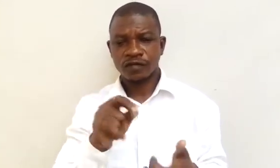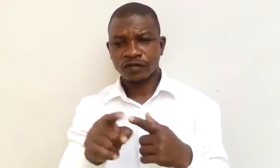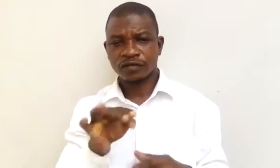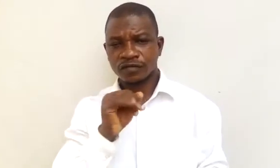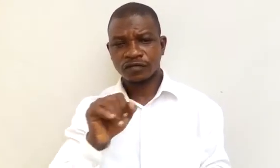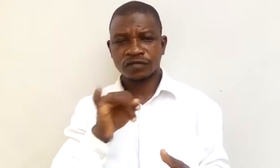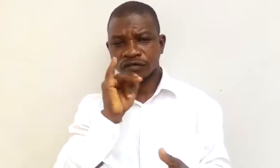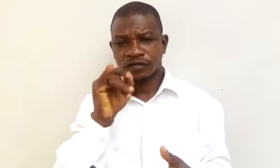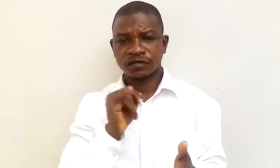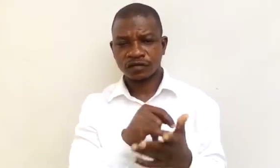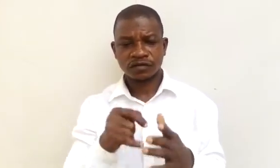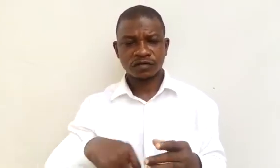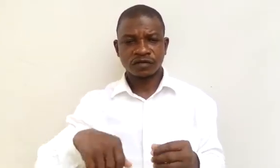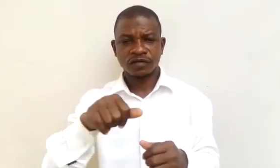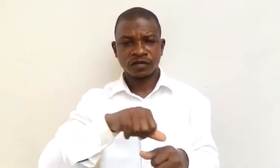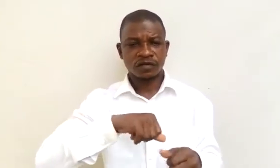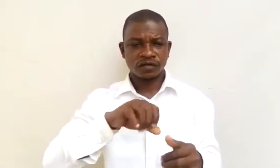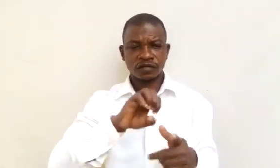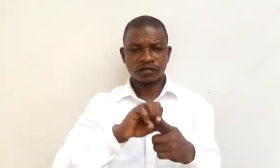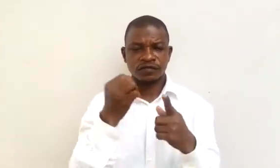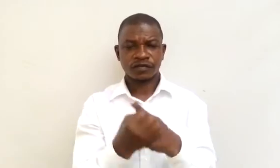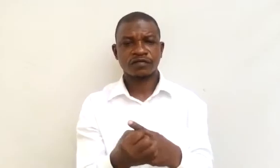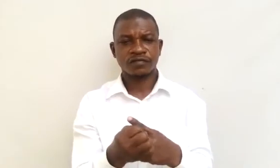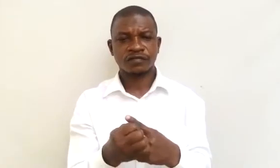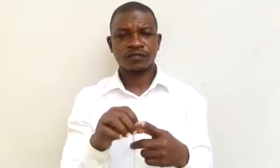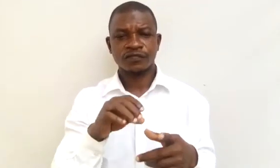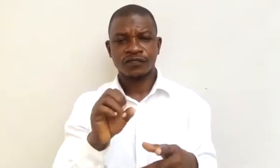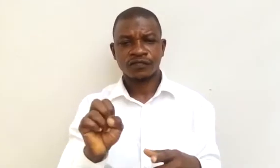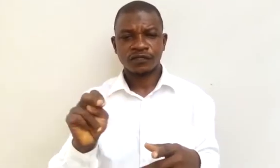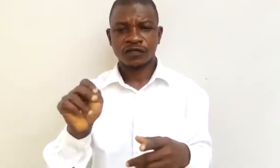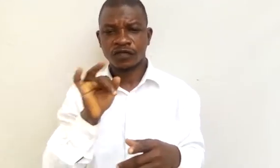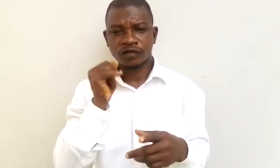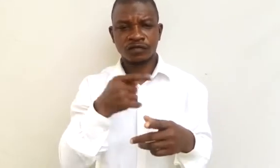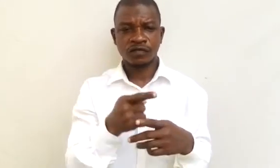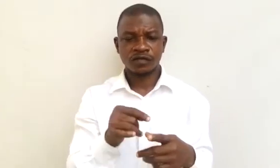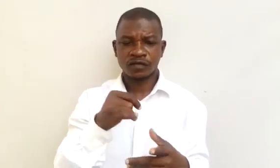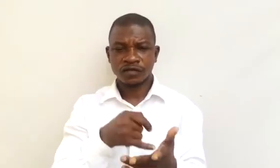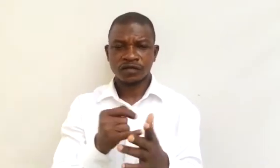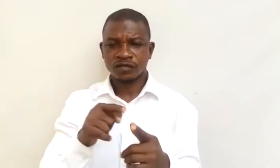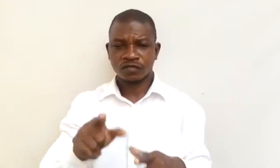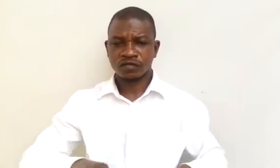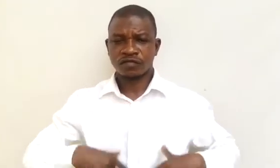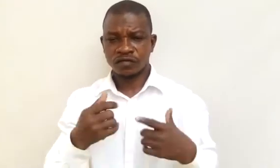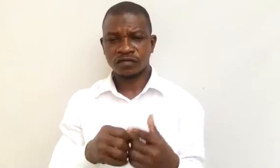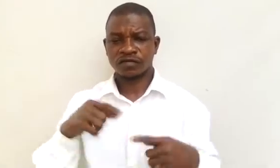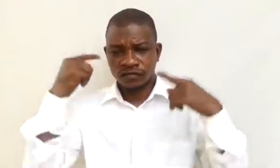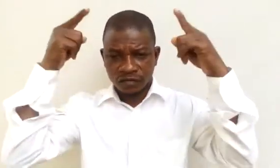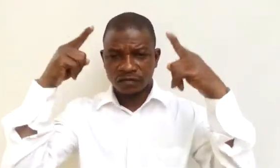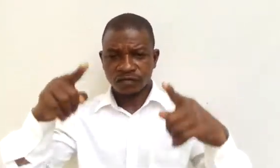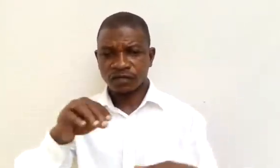its environment, enabling it to live successfully and